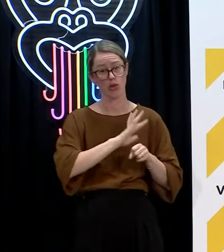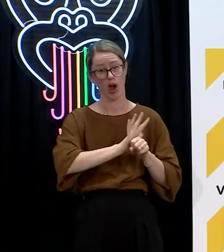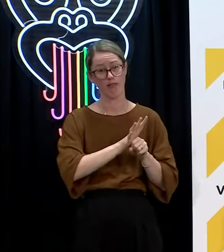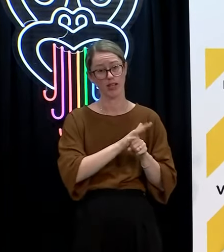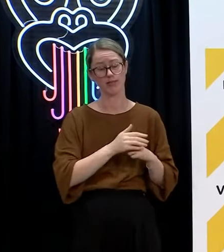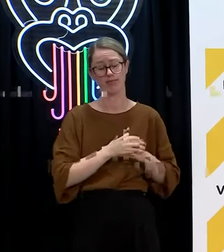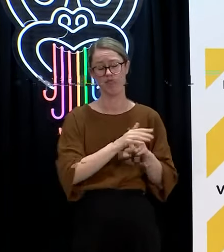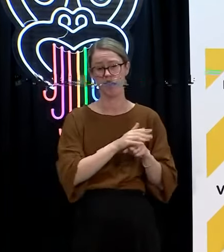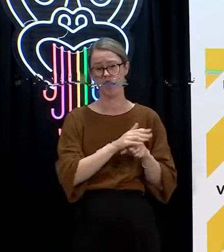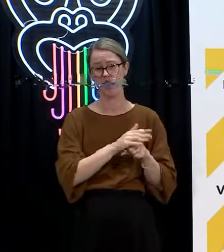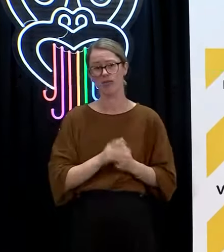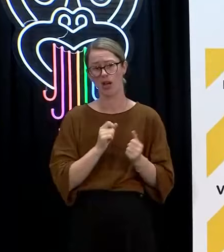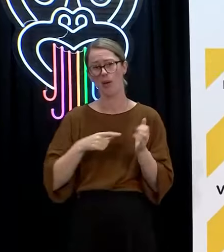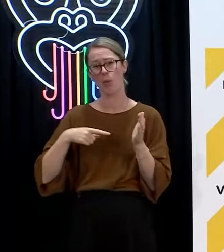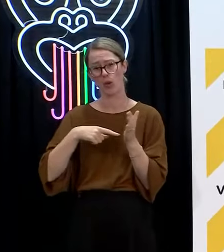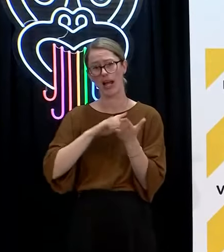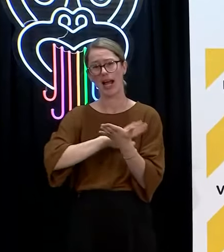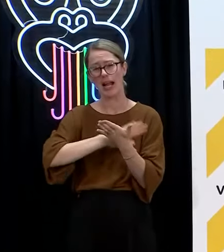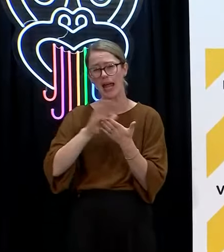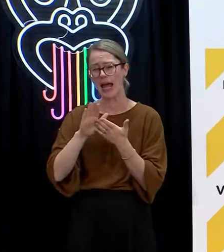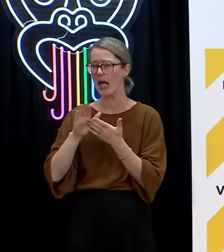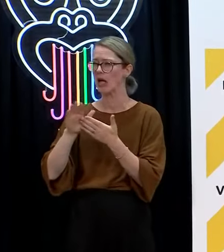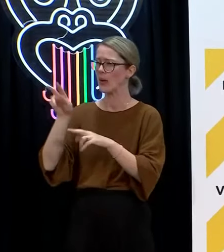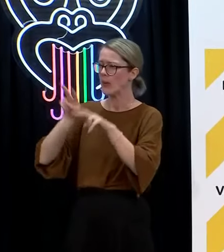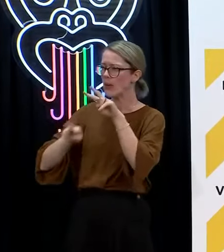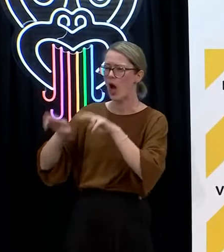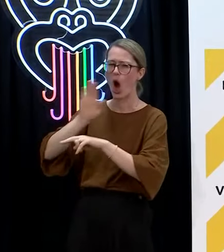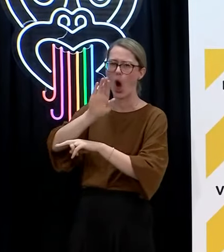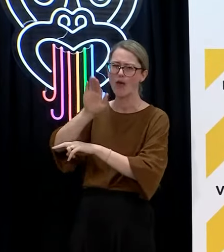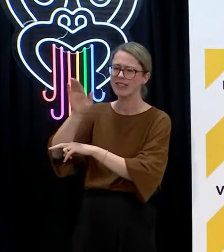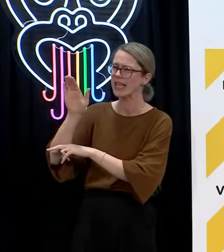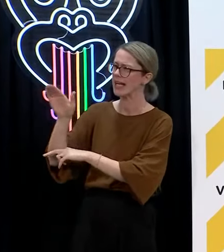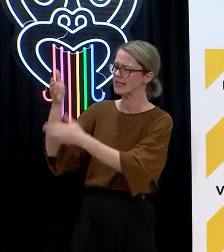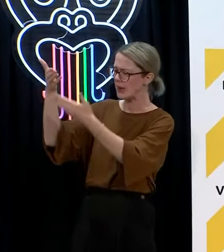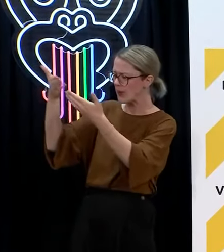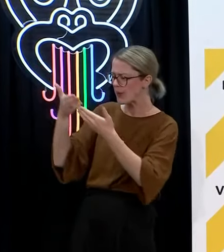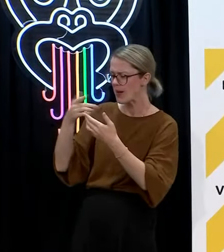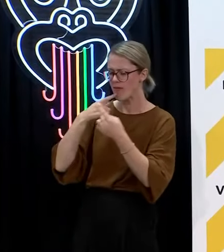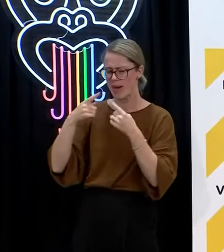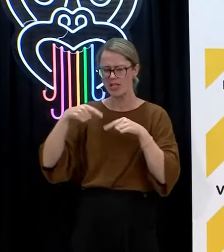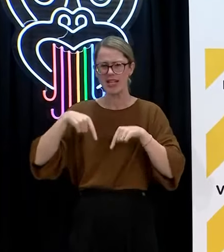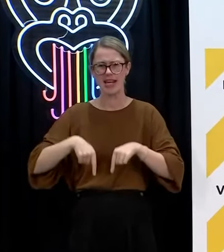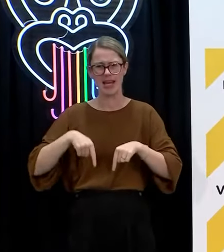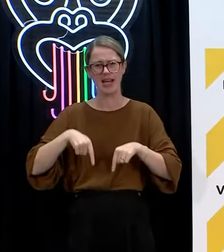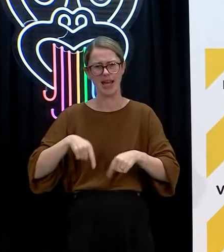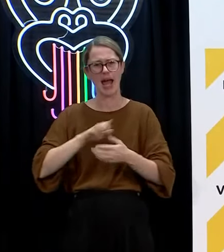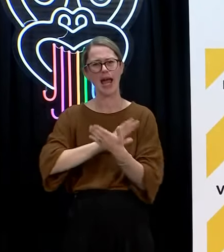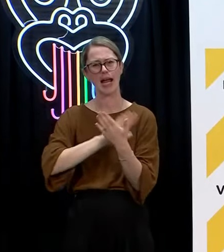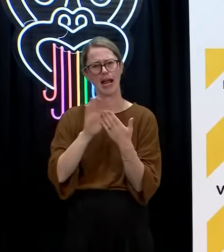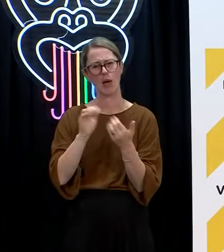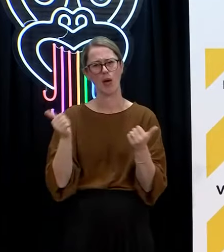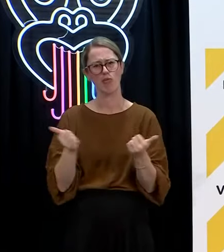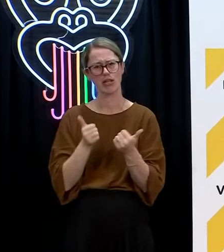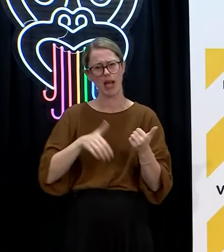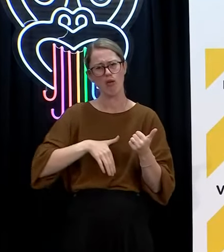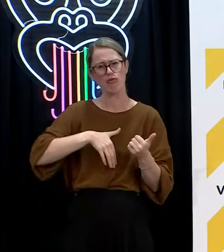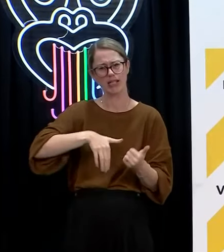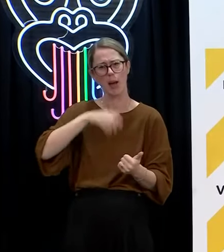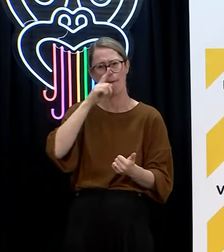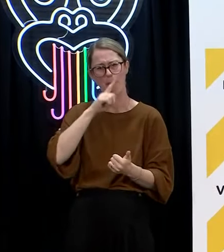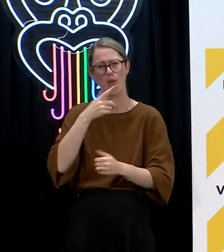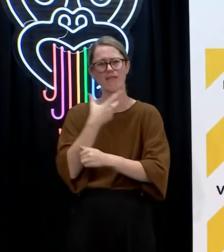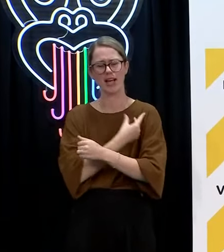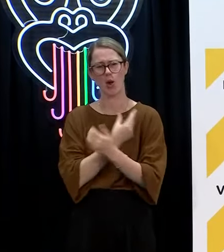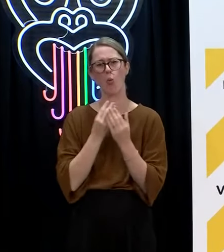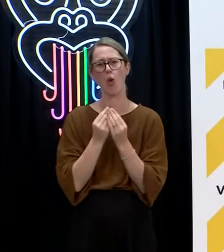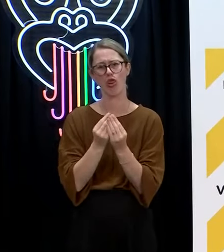virus. It's now very clear from experience globally and our experience here, with a large number of pregnant people now vaccinated,